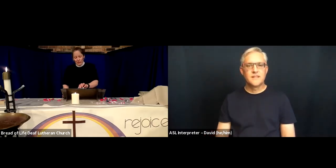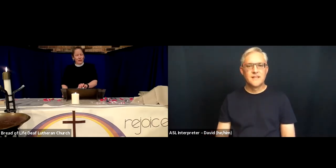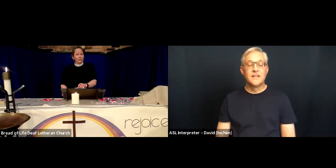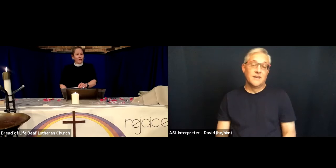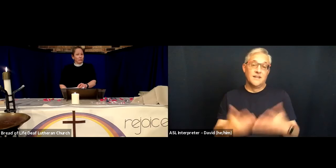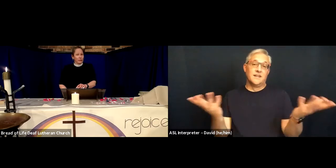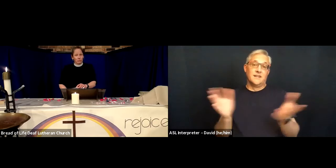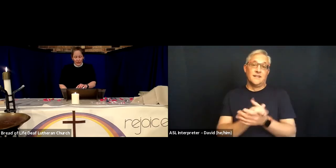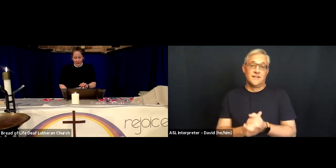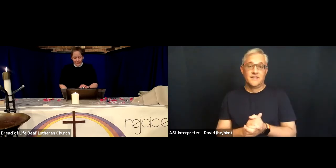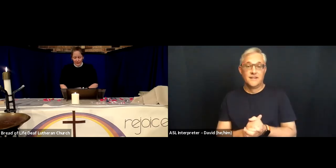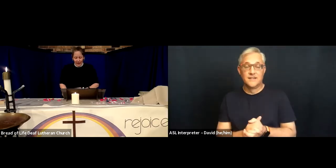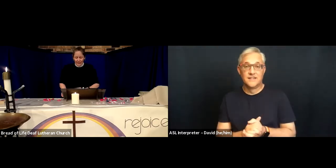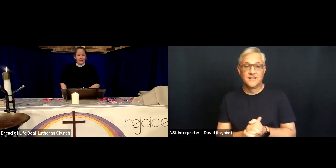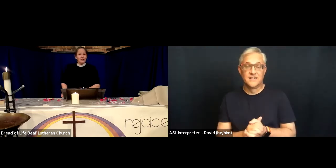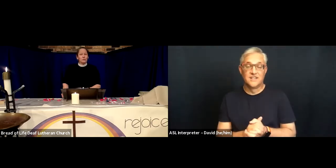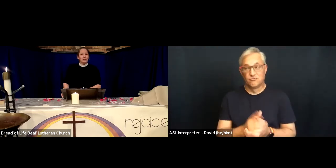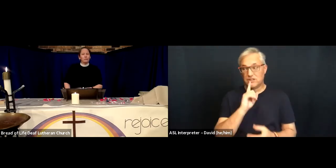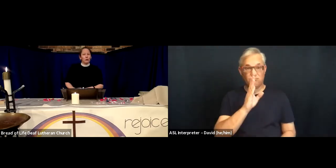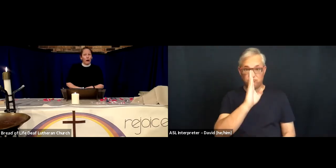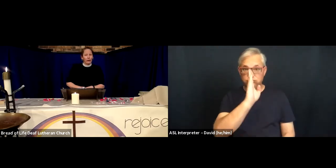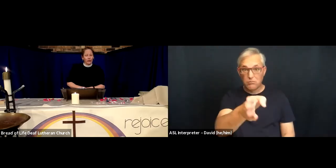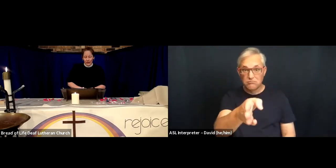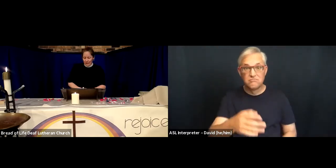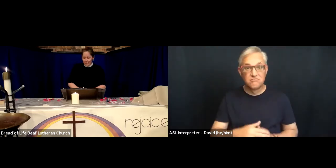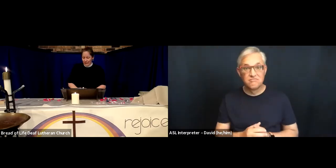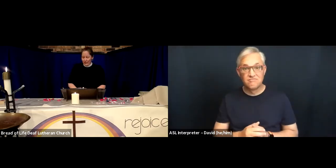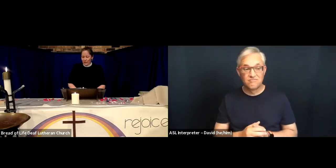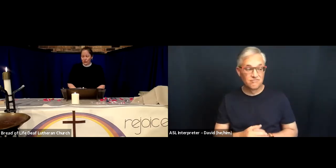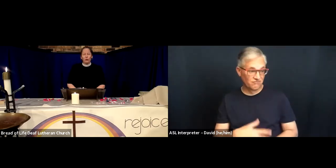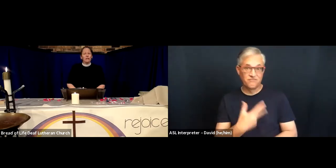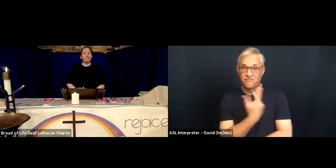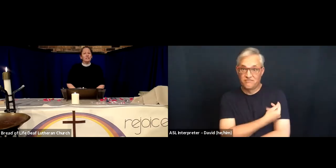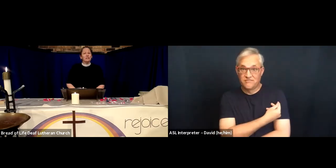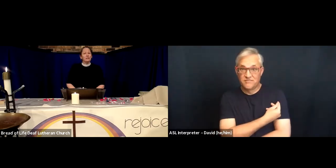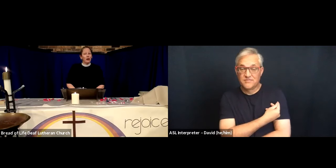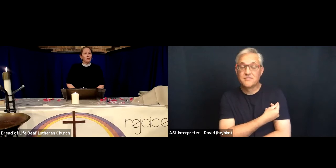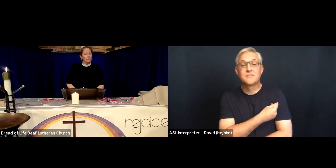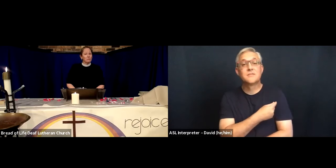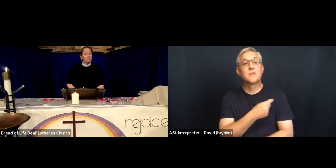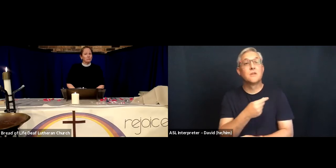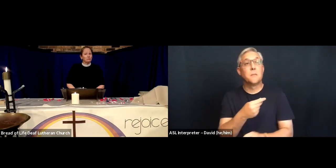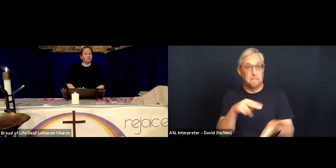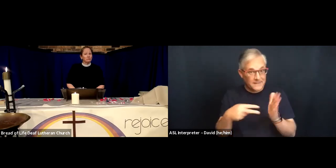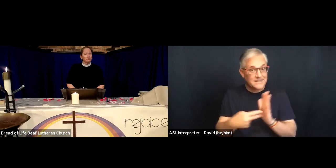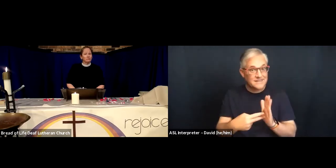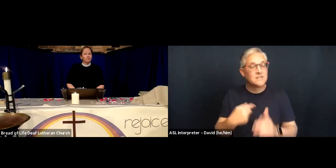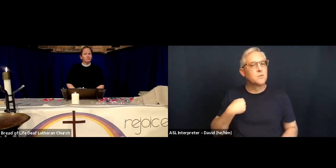you know, to be like really blunt, vaccines really require us to trust other people